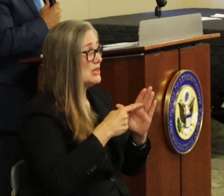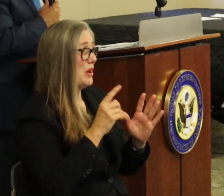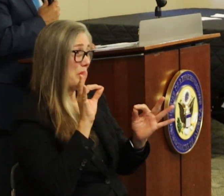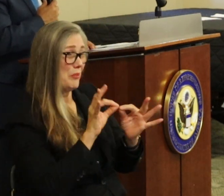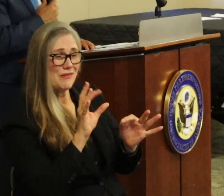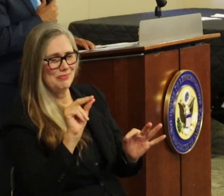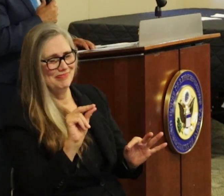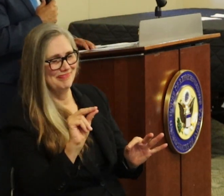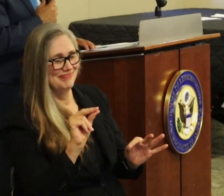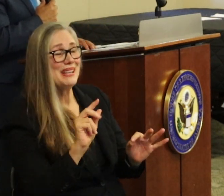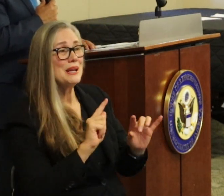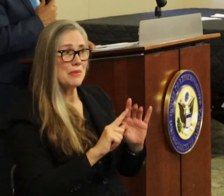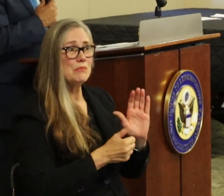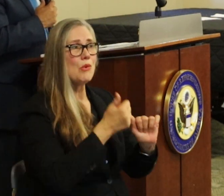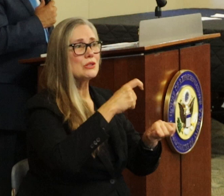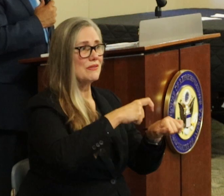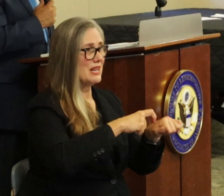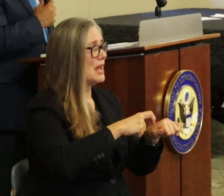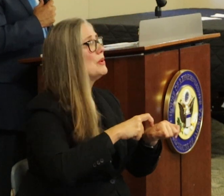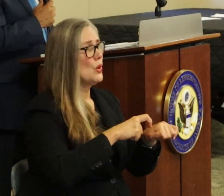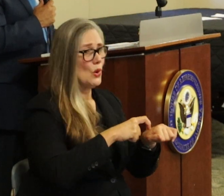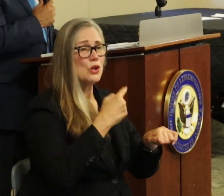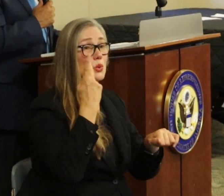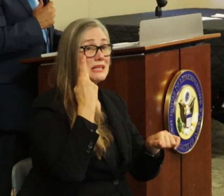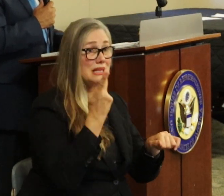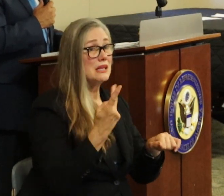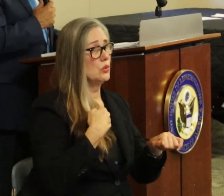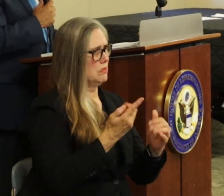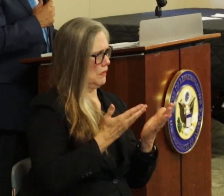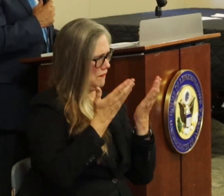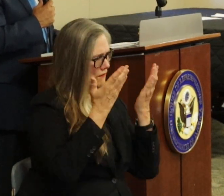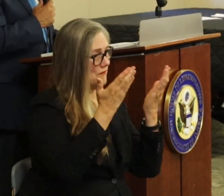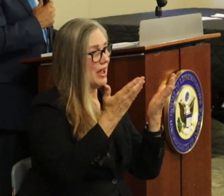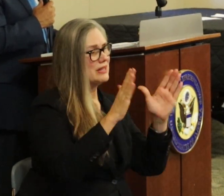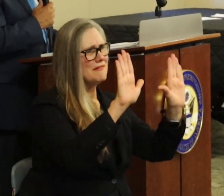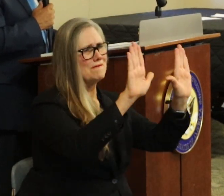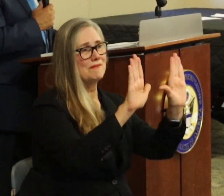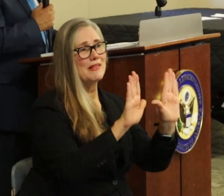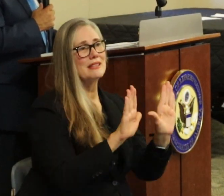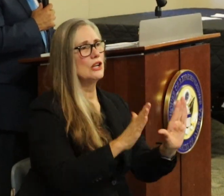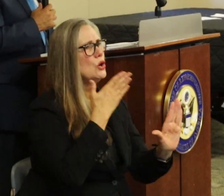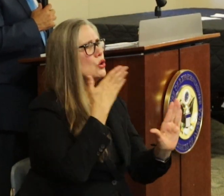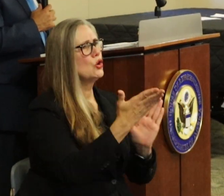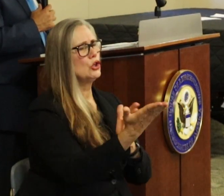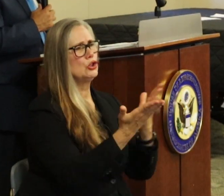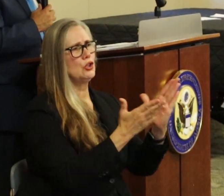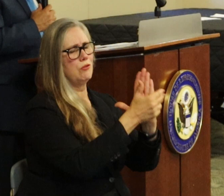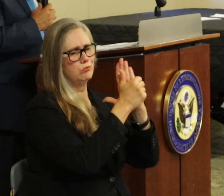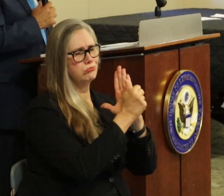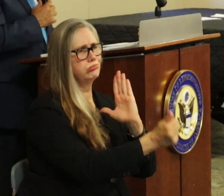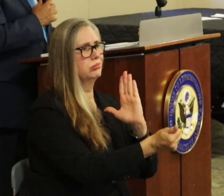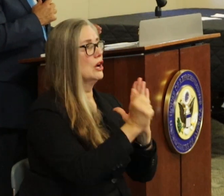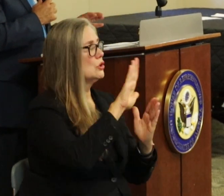perfect, but for the most part, overwhelmingly, I think you will find that we provide extraordinary constituent service to all our